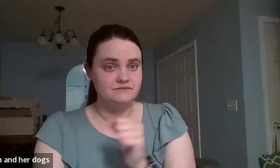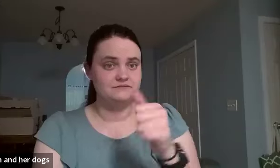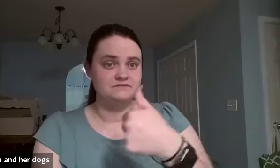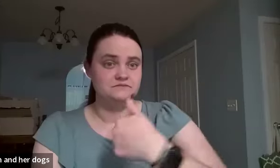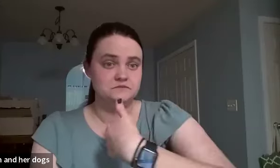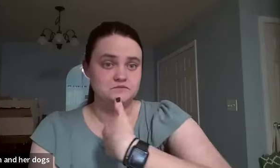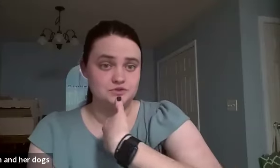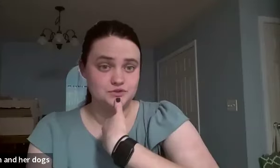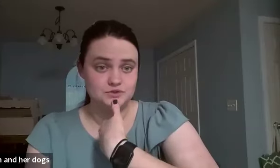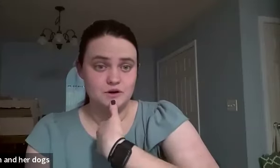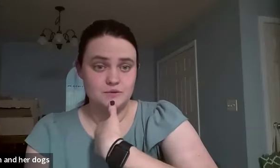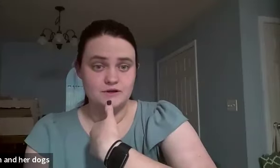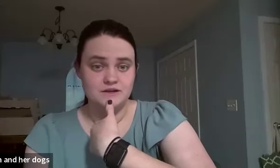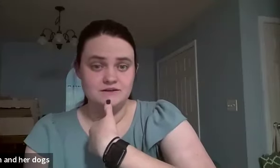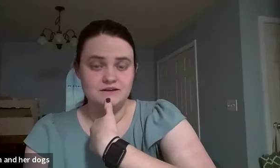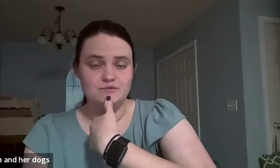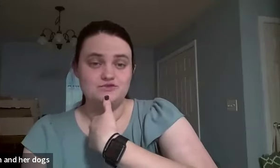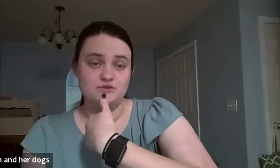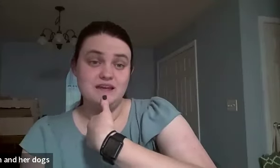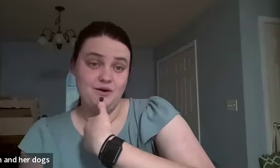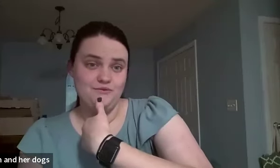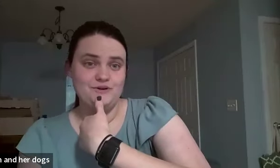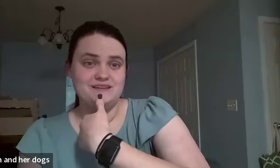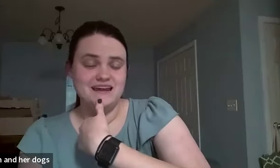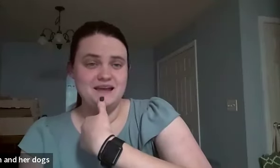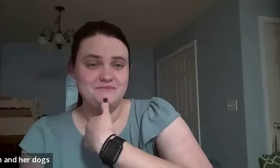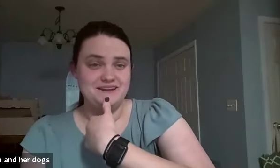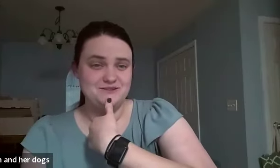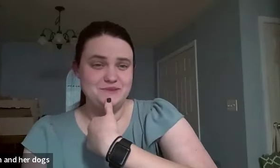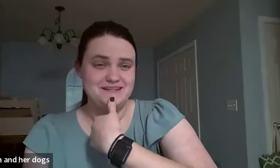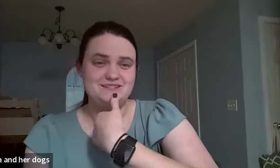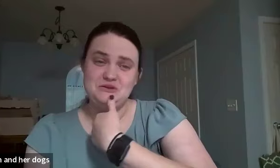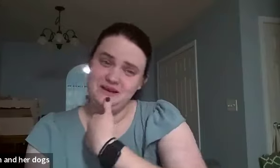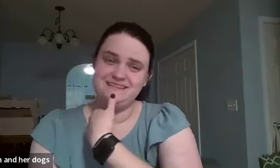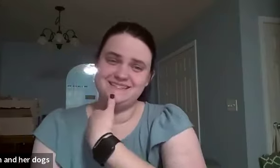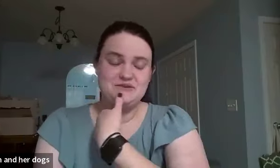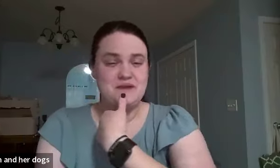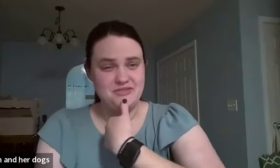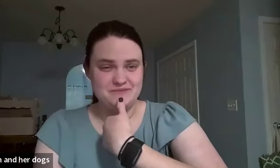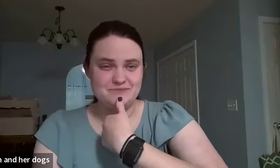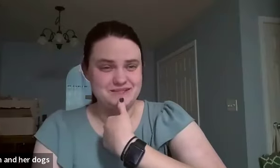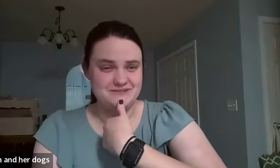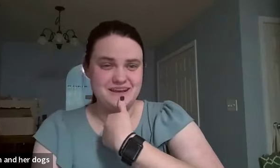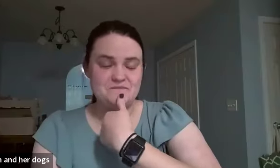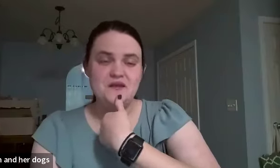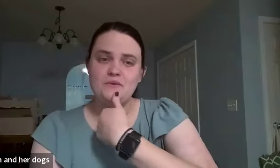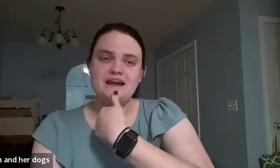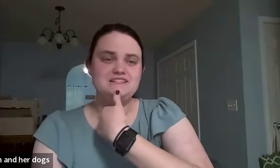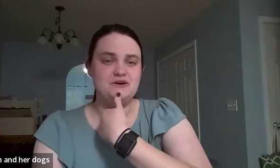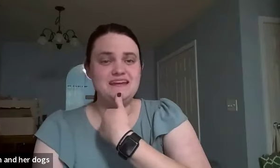Strawberry. Strawberry. What's really helpful is that I have my nails painted, so you guys can see where my thumb is placed right now. When I don't,